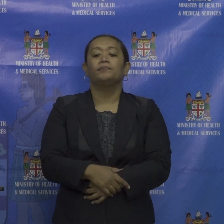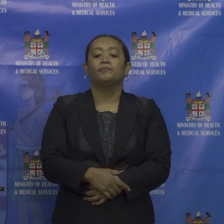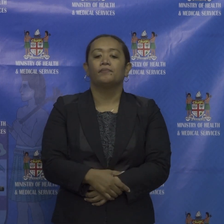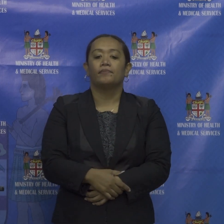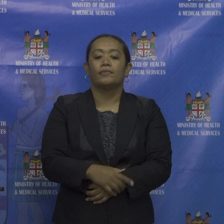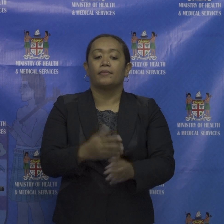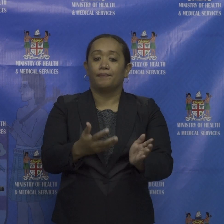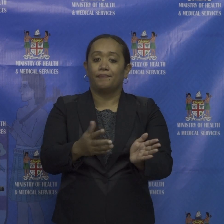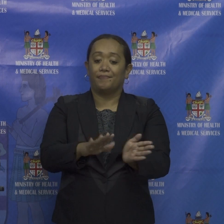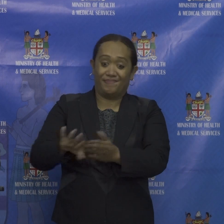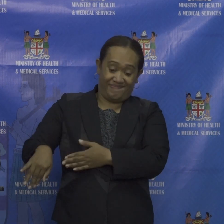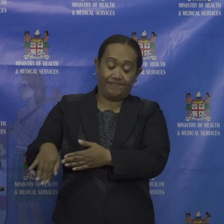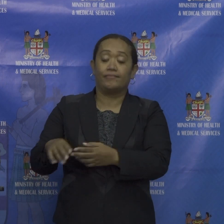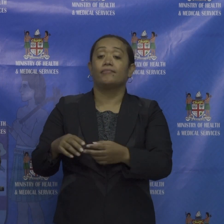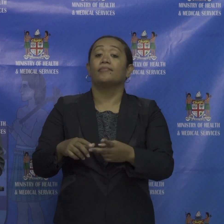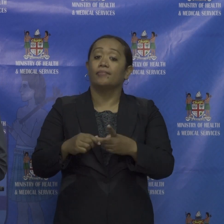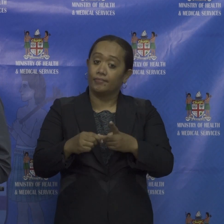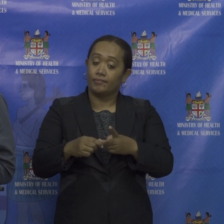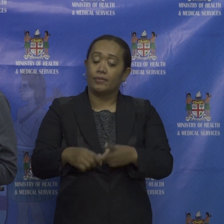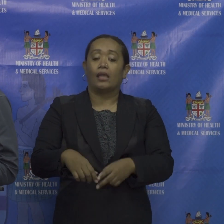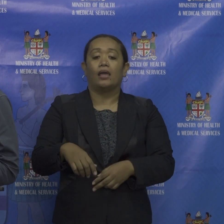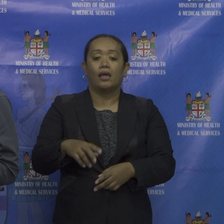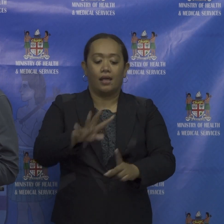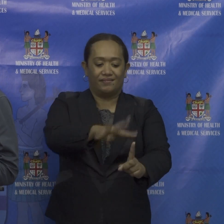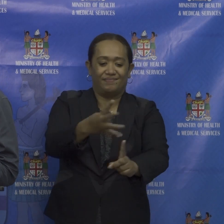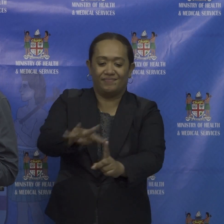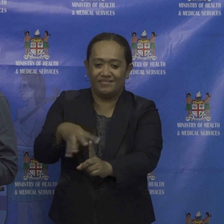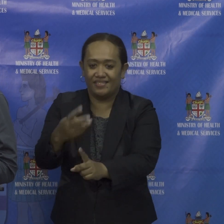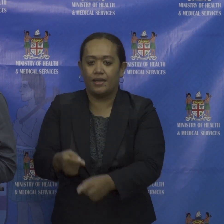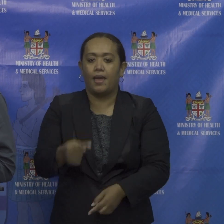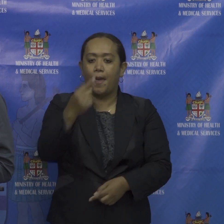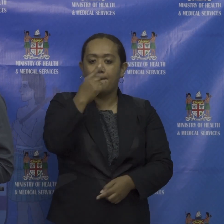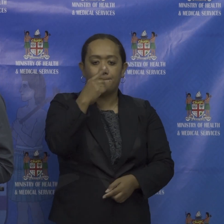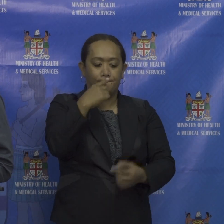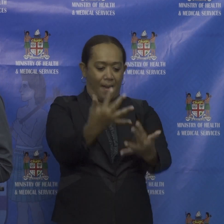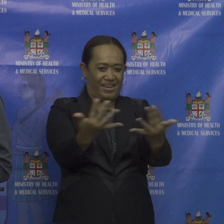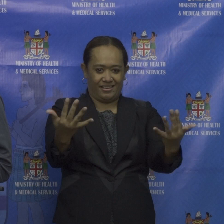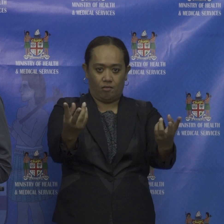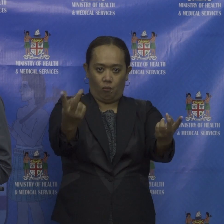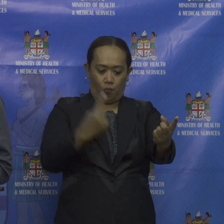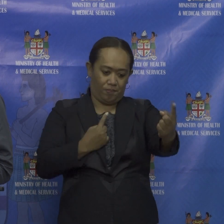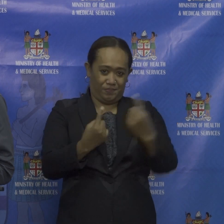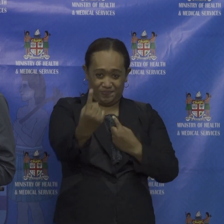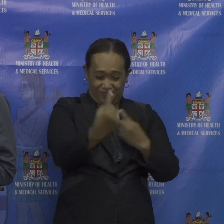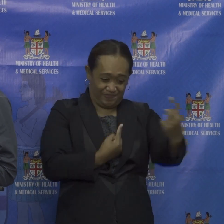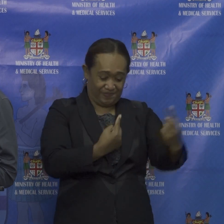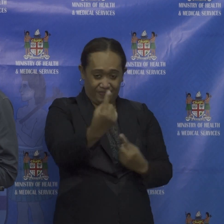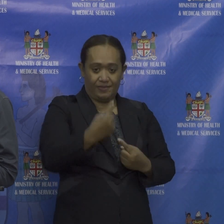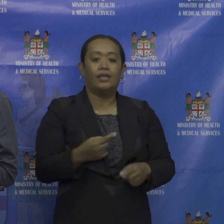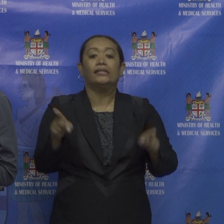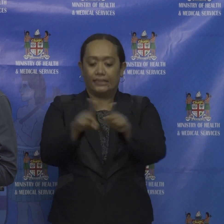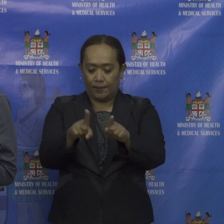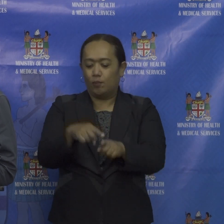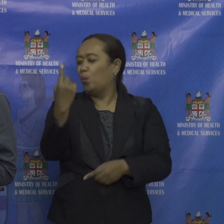Apart from that is also the screening of the public as they come into the place and the screening of patients as they